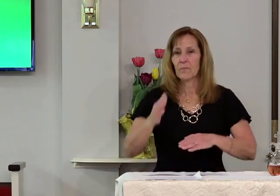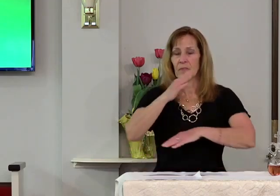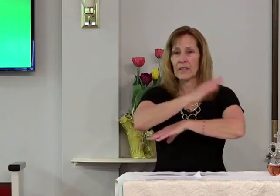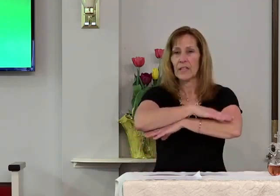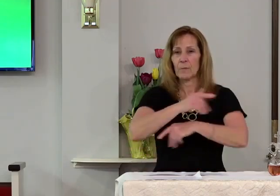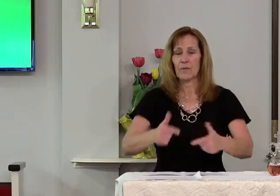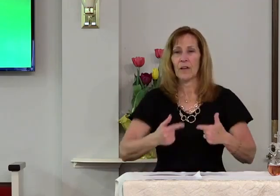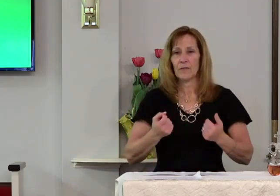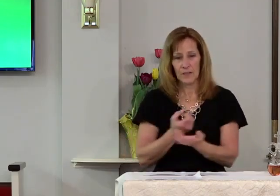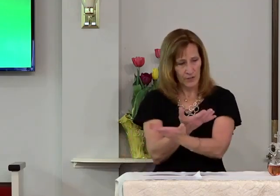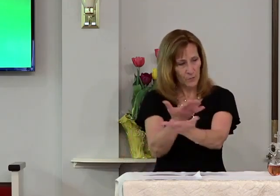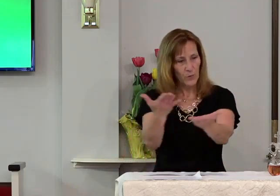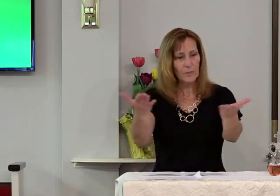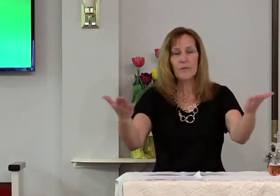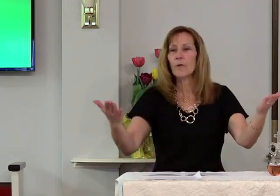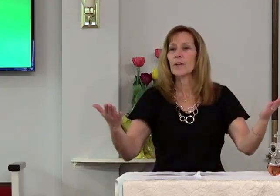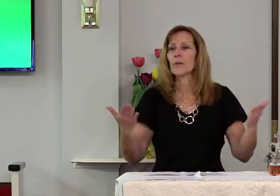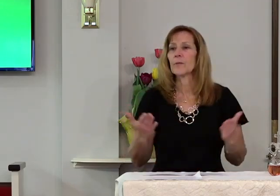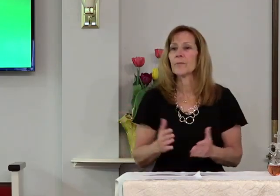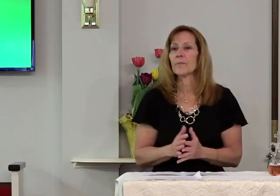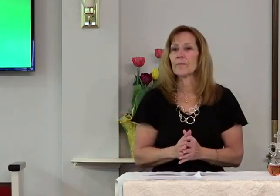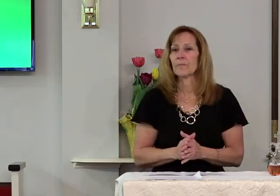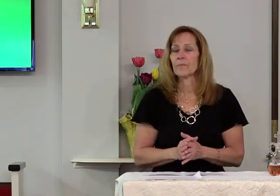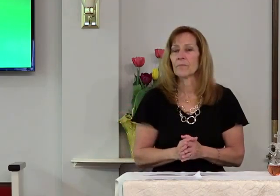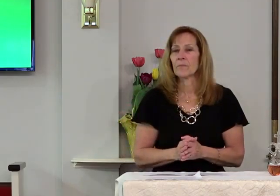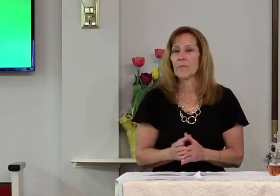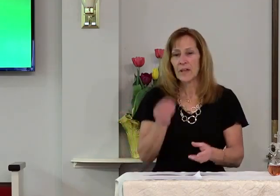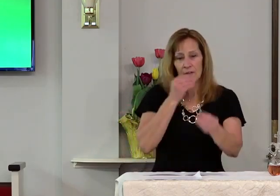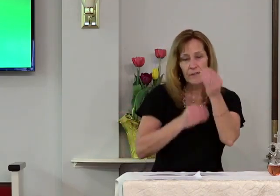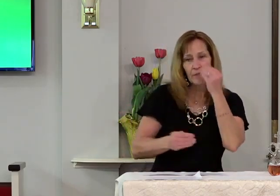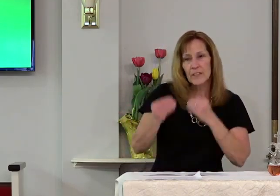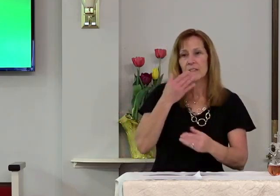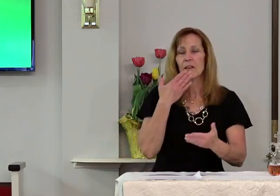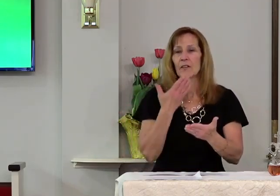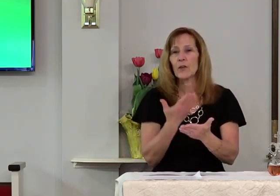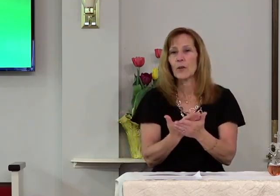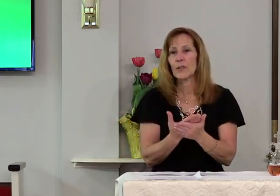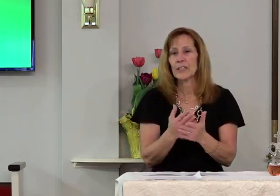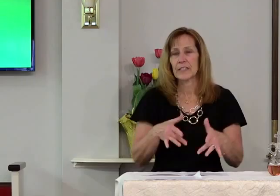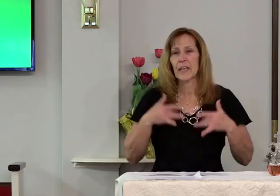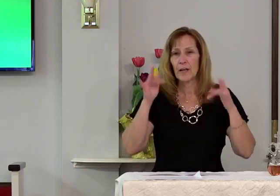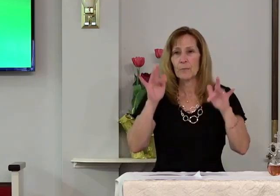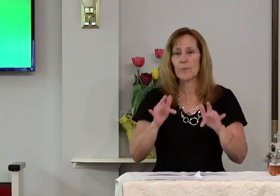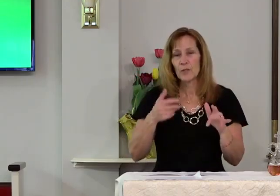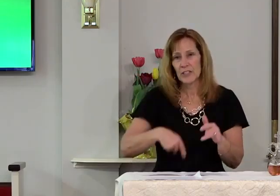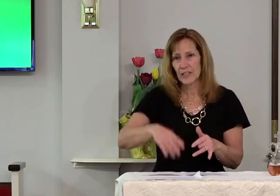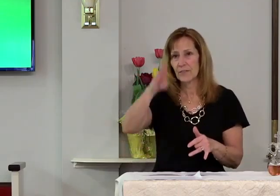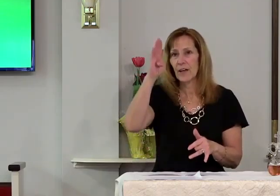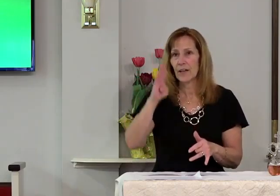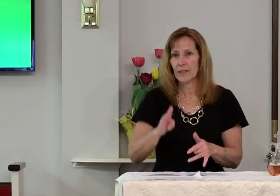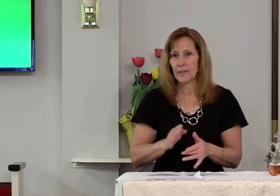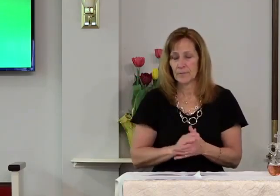the table of life is spread before you feast on the goodness and mercy of God